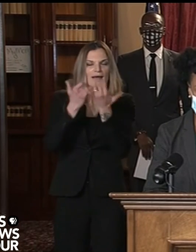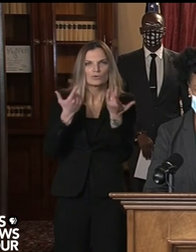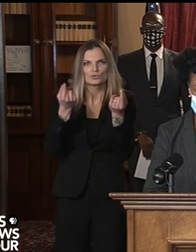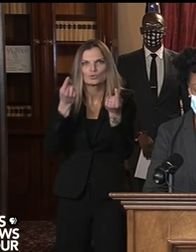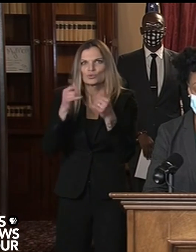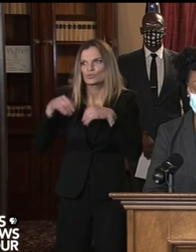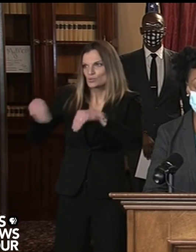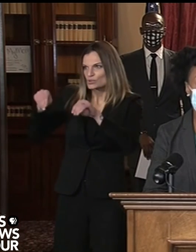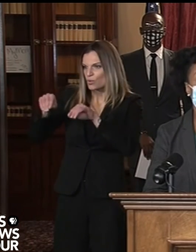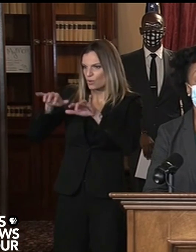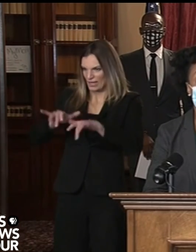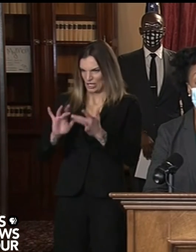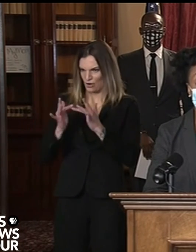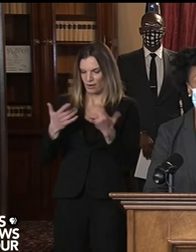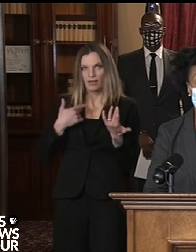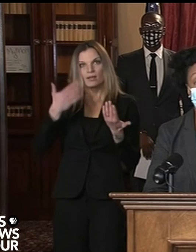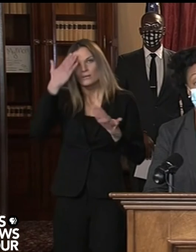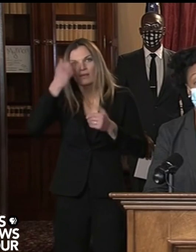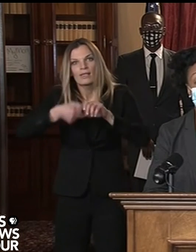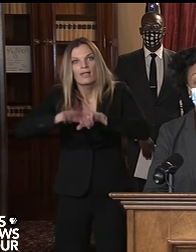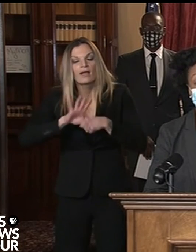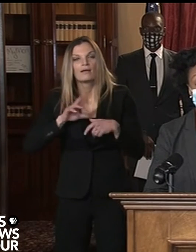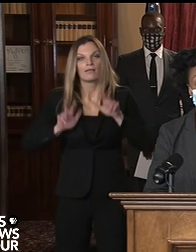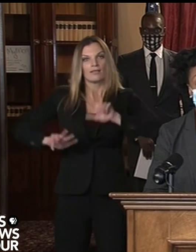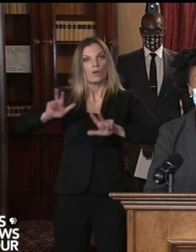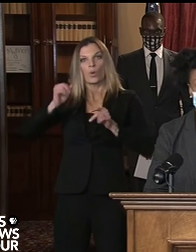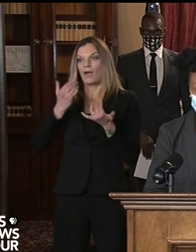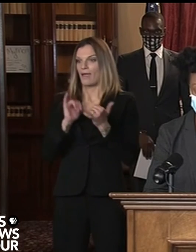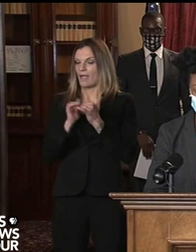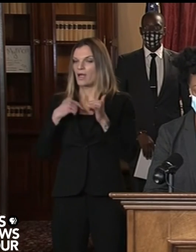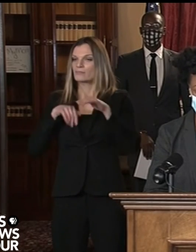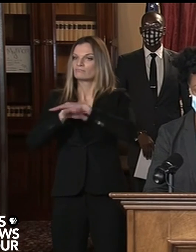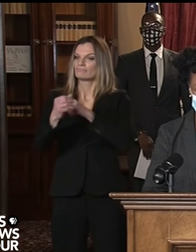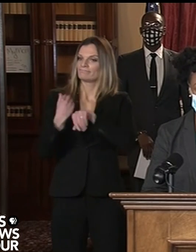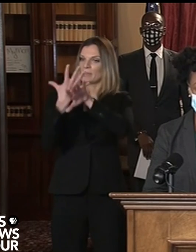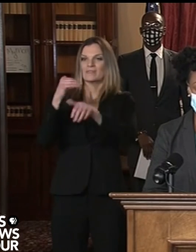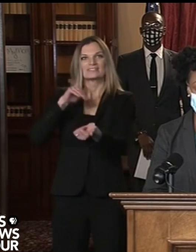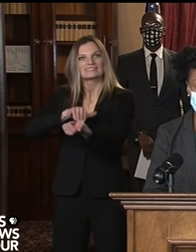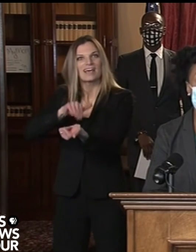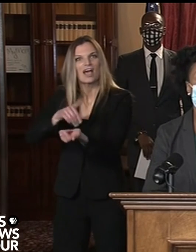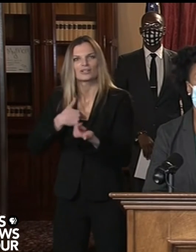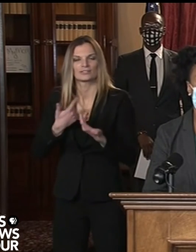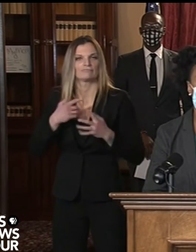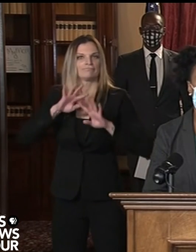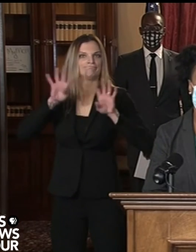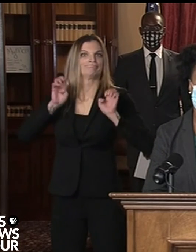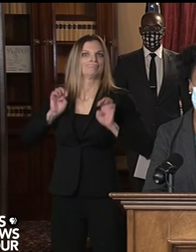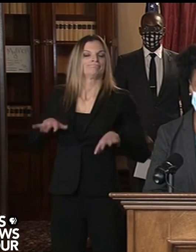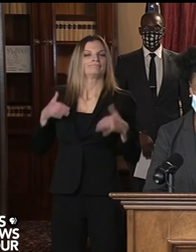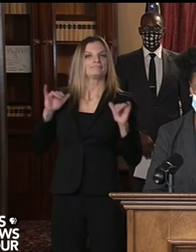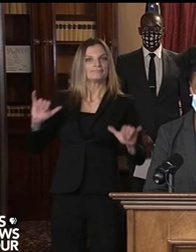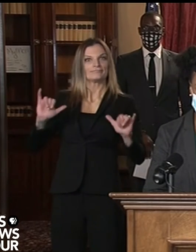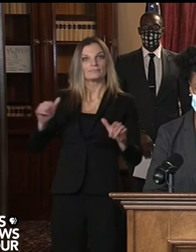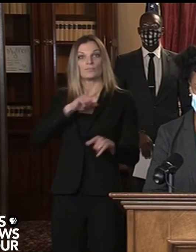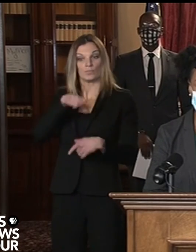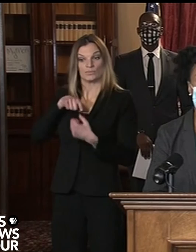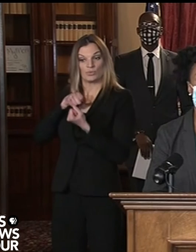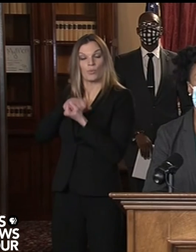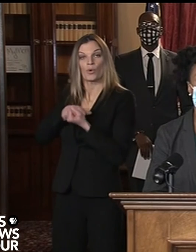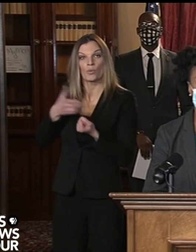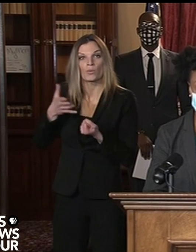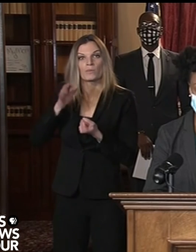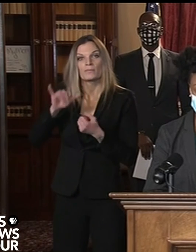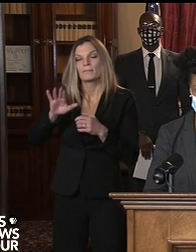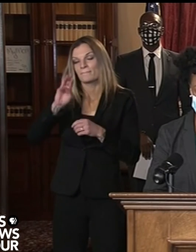items online, or even to learn how to access important services like telehealth. MDHHS, with the support of the